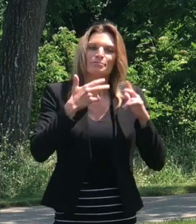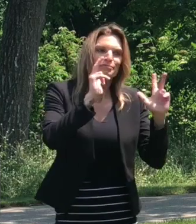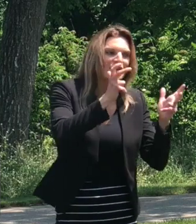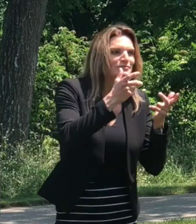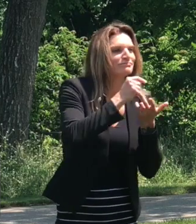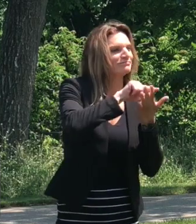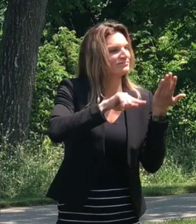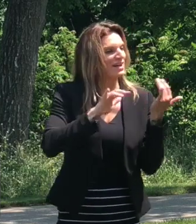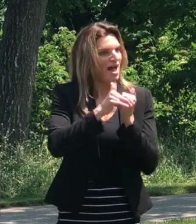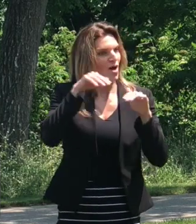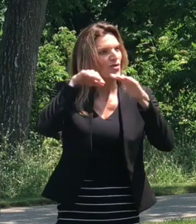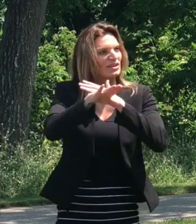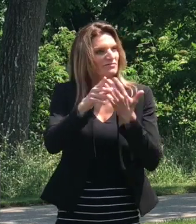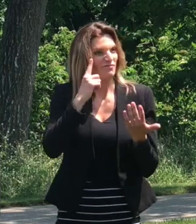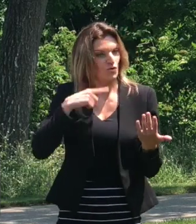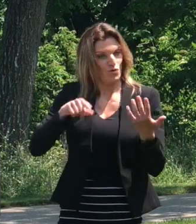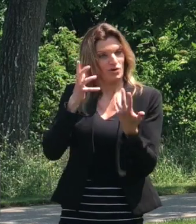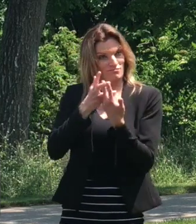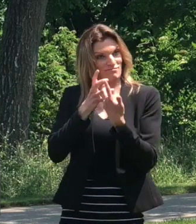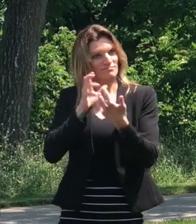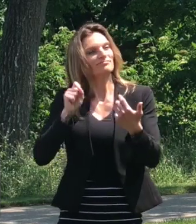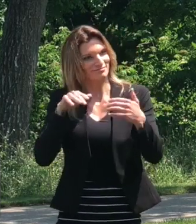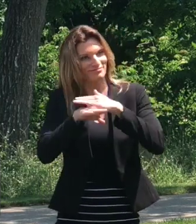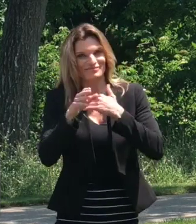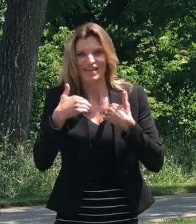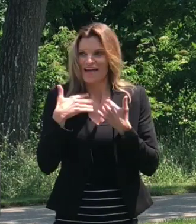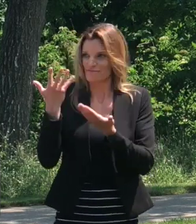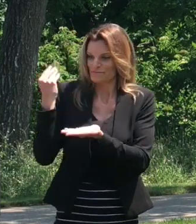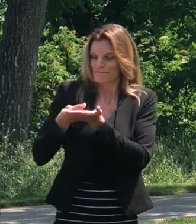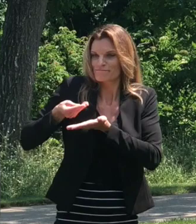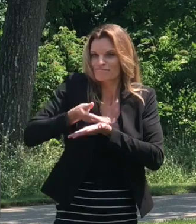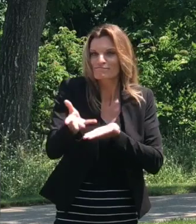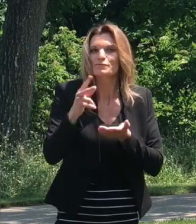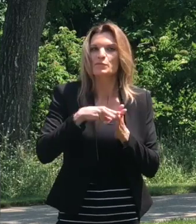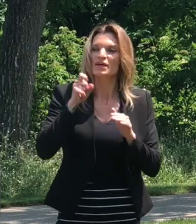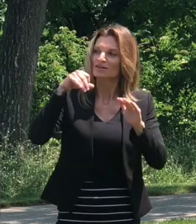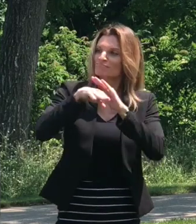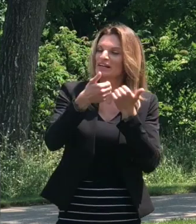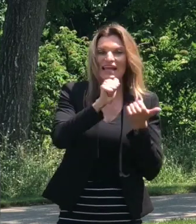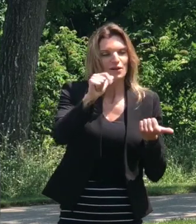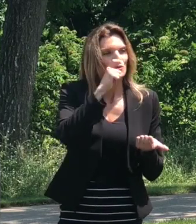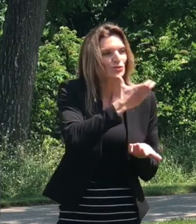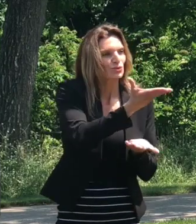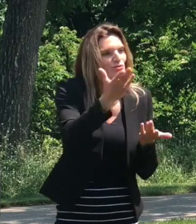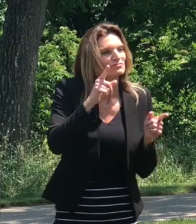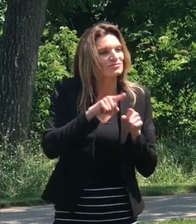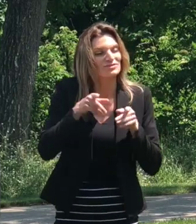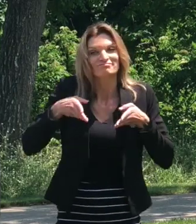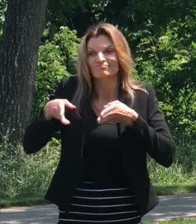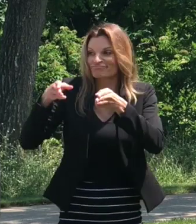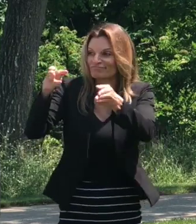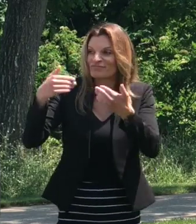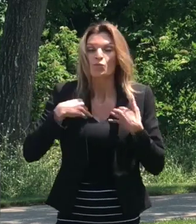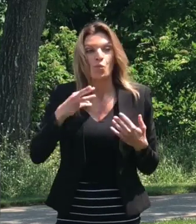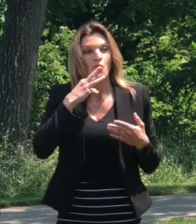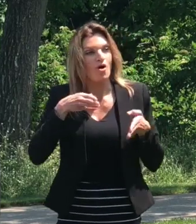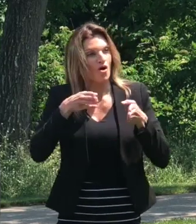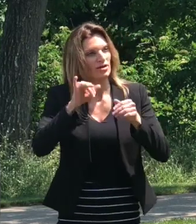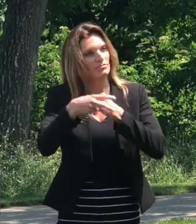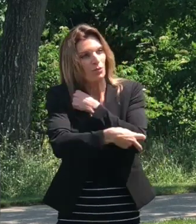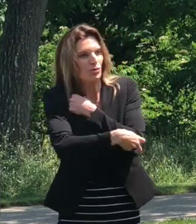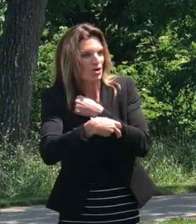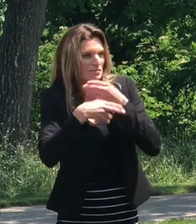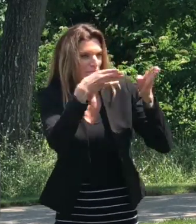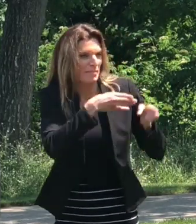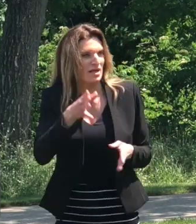state. We can also improve our regional trail systems, including the Joe Louis Greenway and Idema Explorers, Bridge to